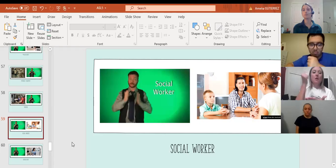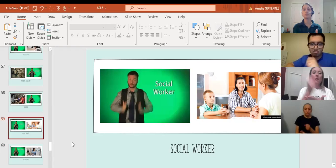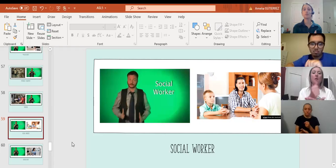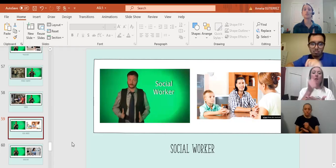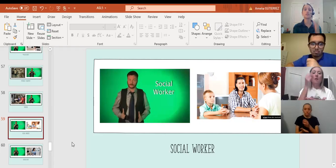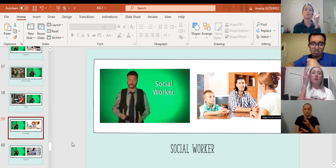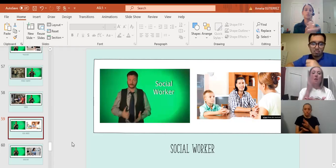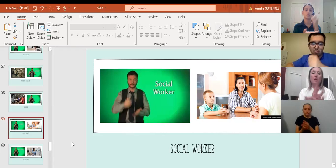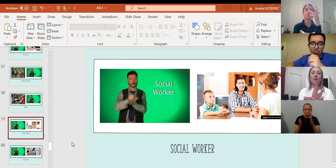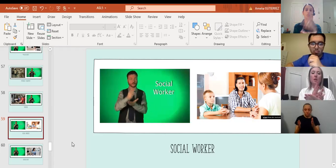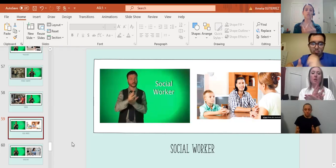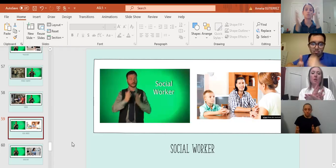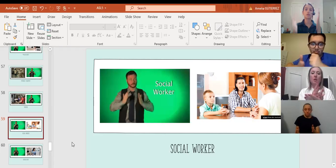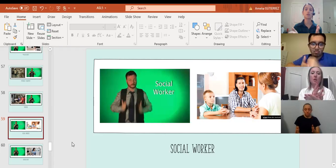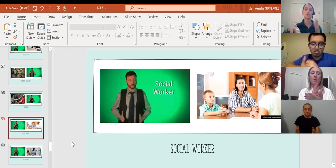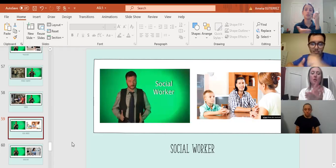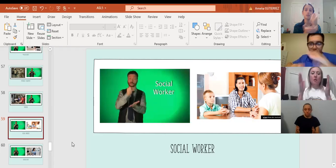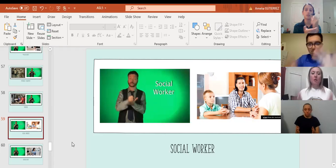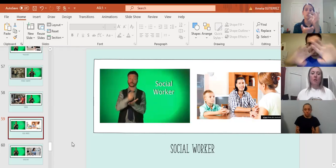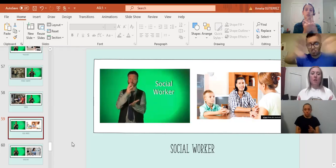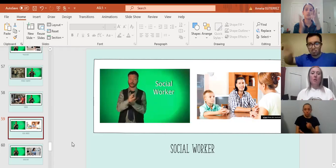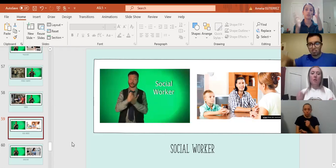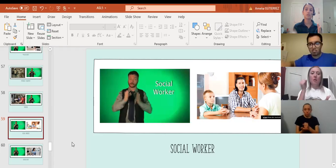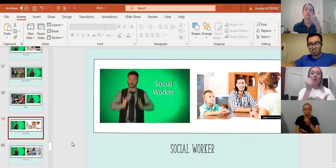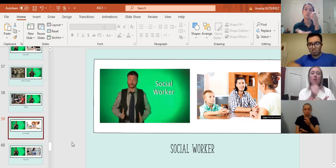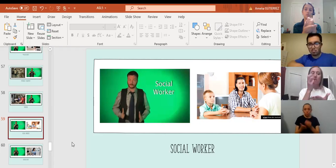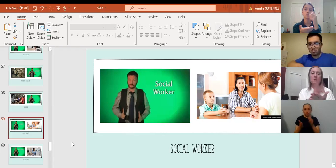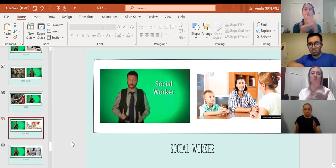SW person, social worker.